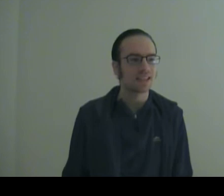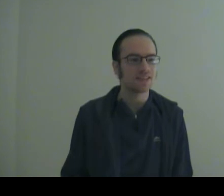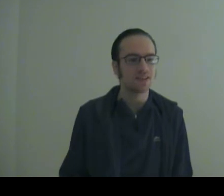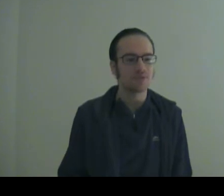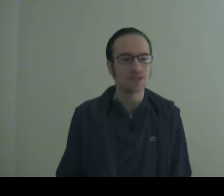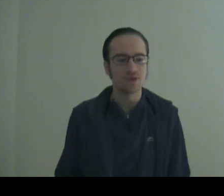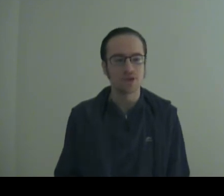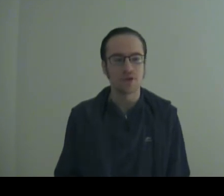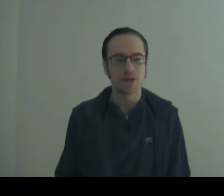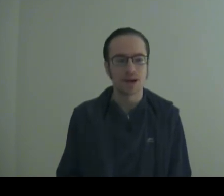Yeah, you know, Rico talking about...